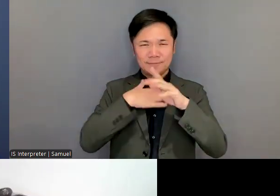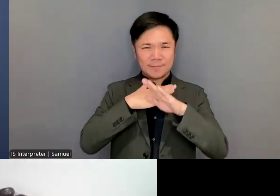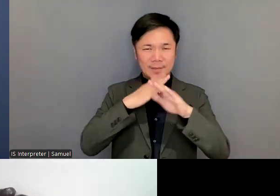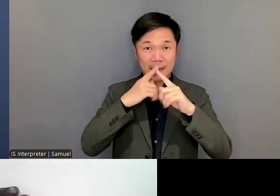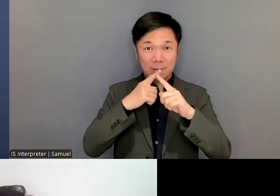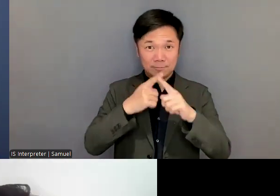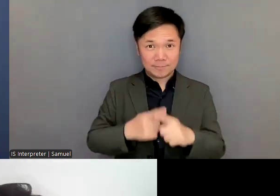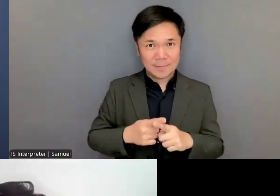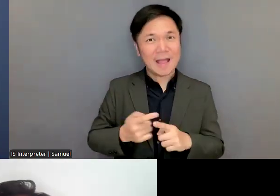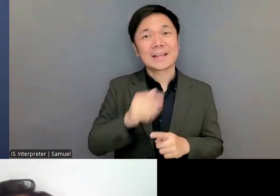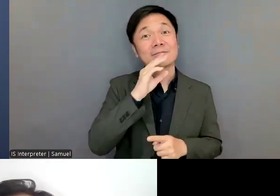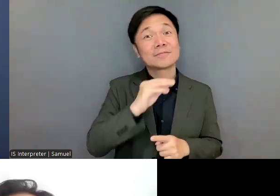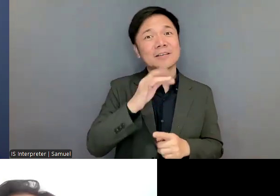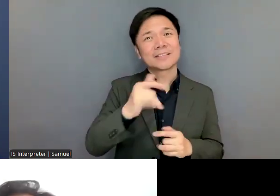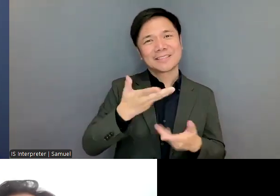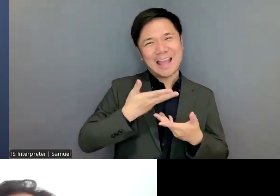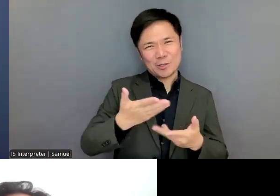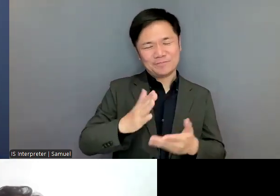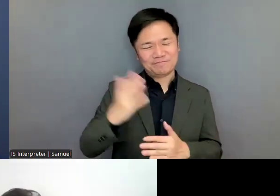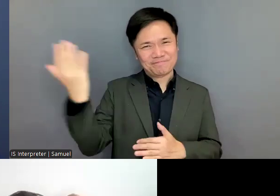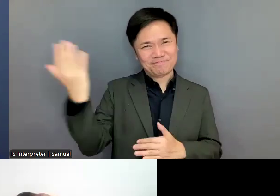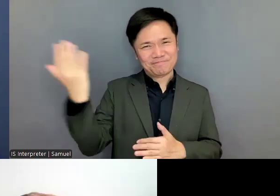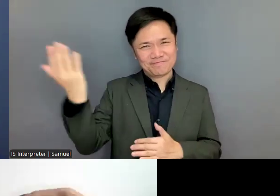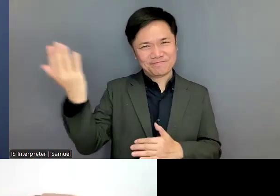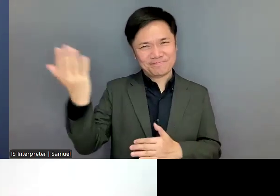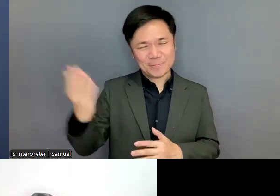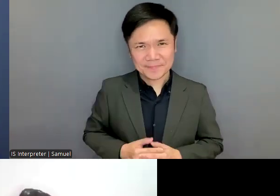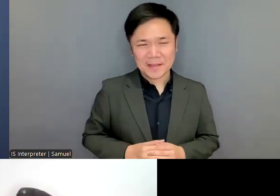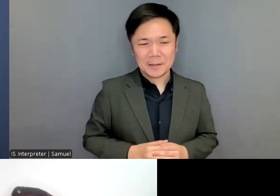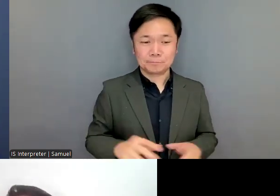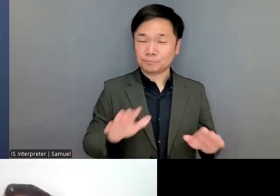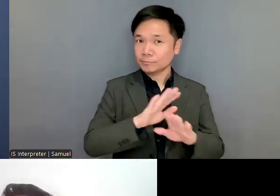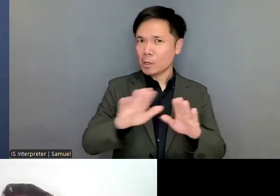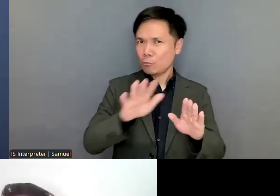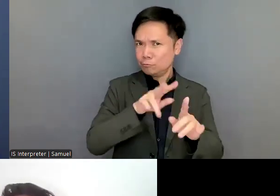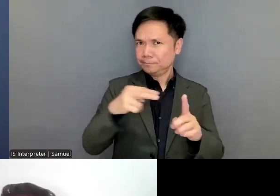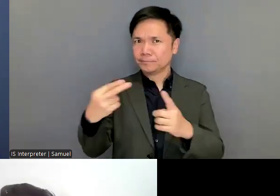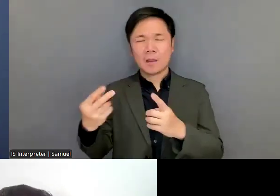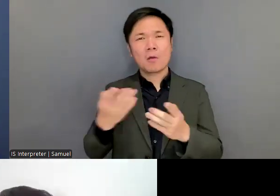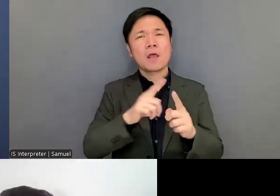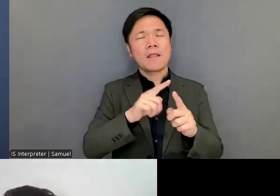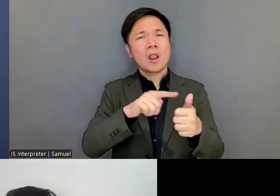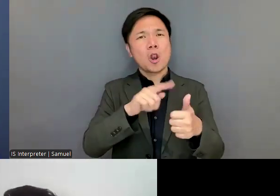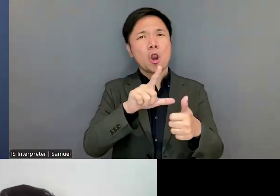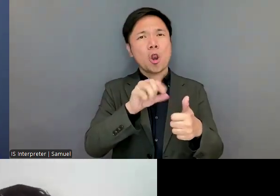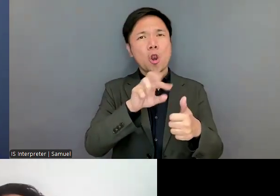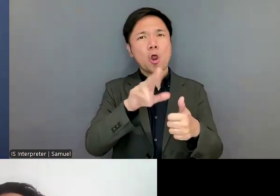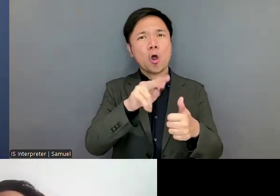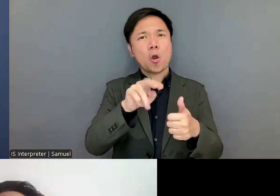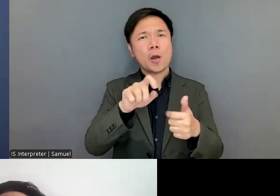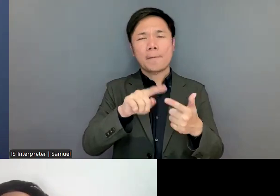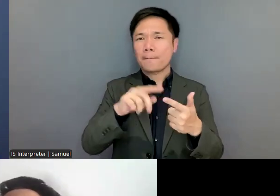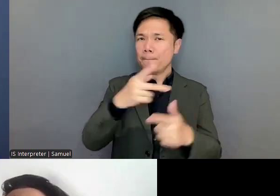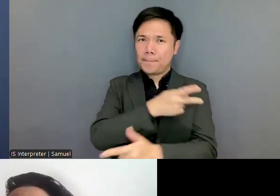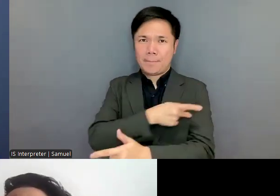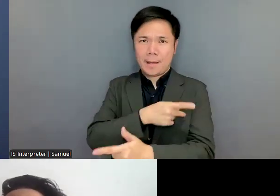for giving me the floor again. I think we heard already a bit from Lauren and from Pratima